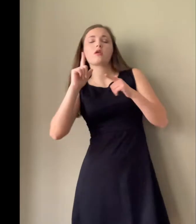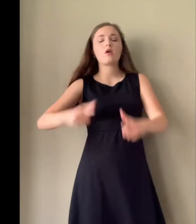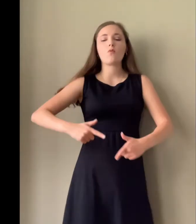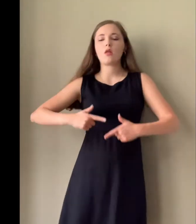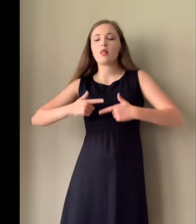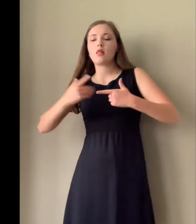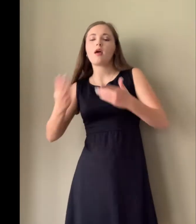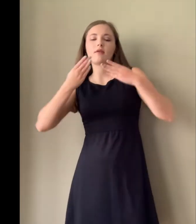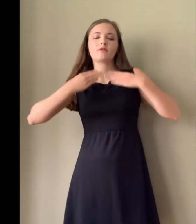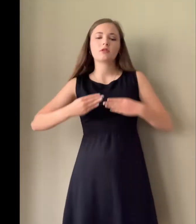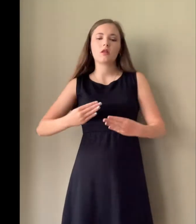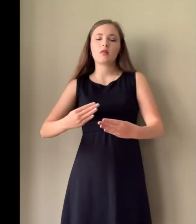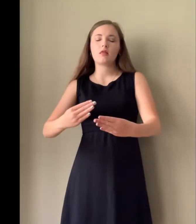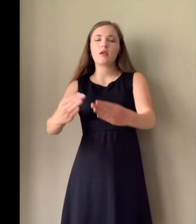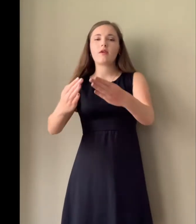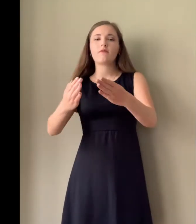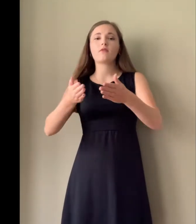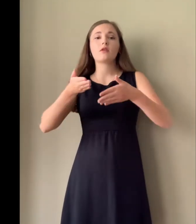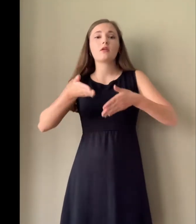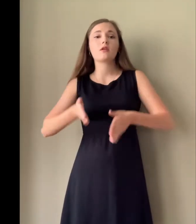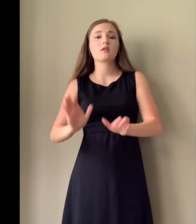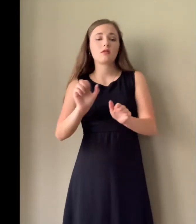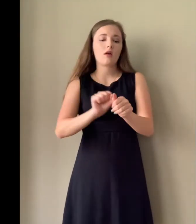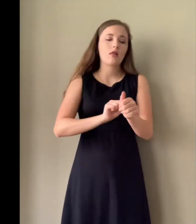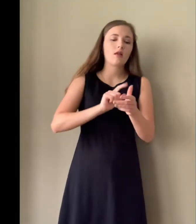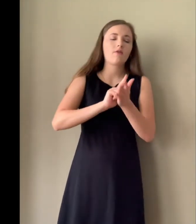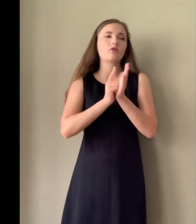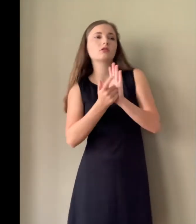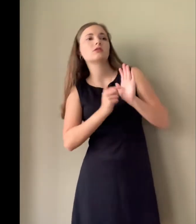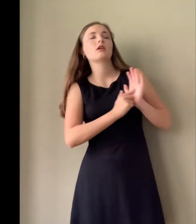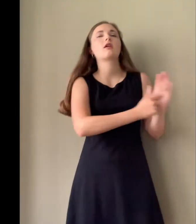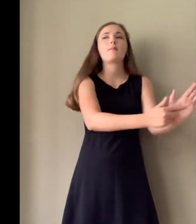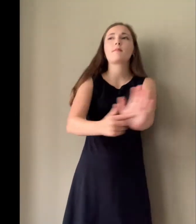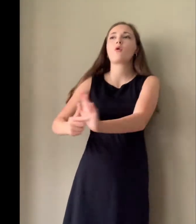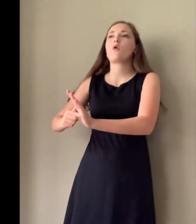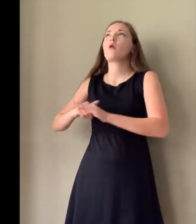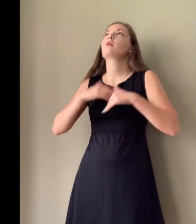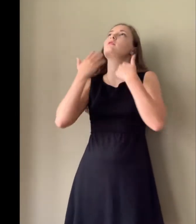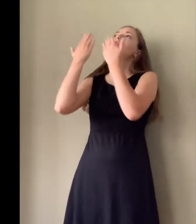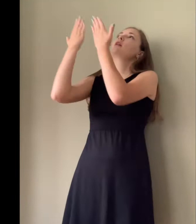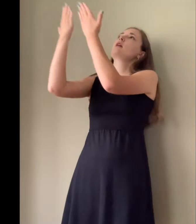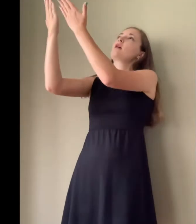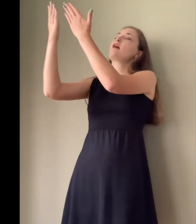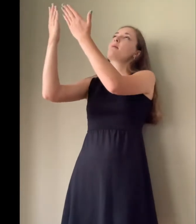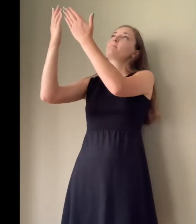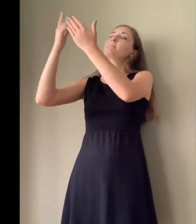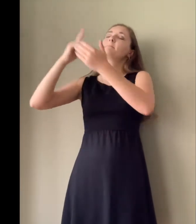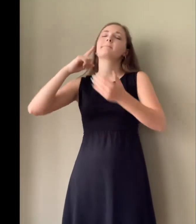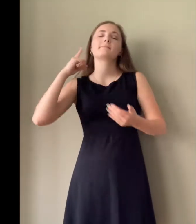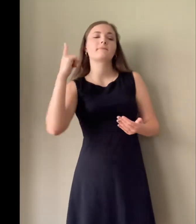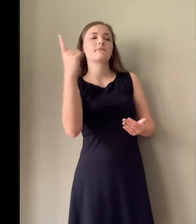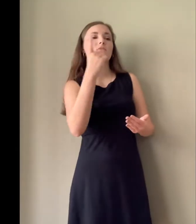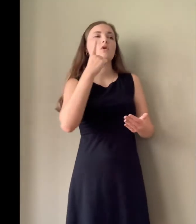I've only got one life to live. So I'll let every second point to him.